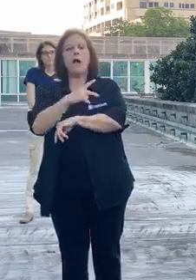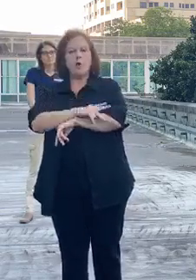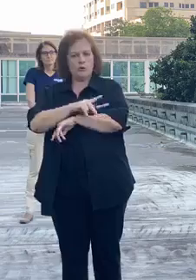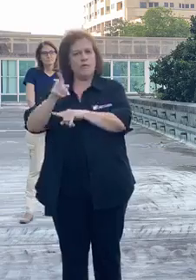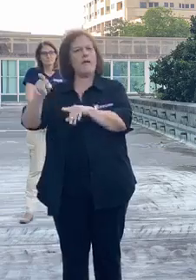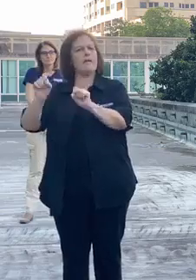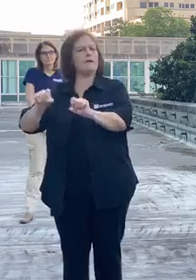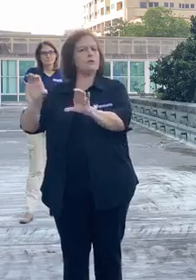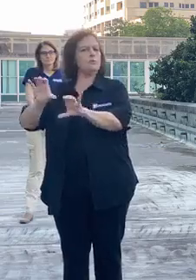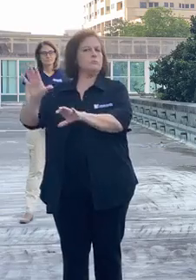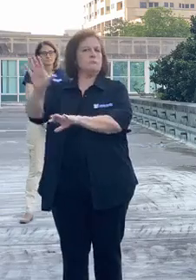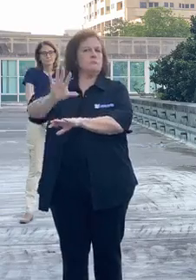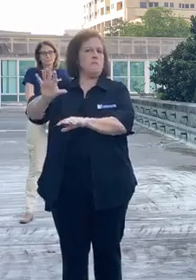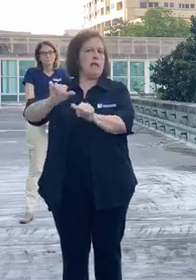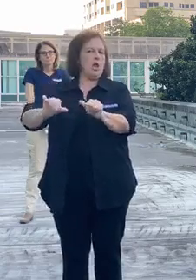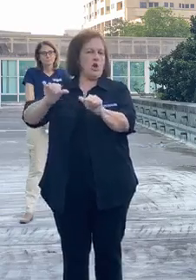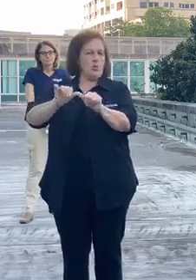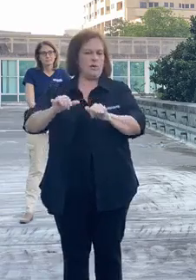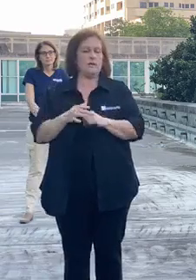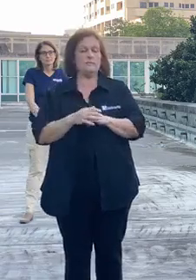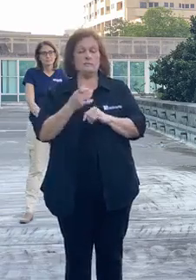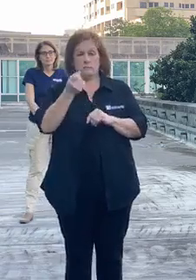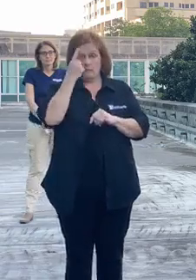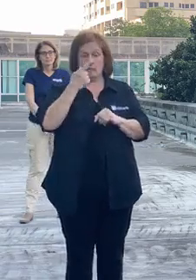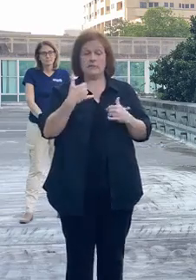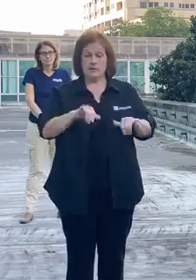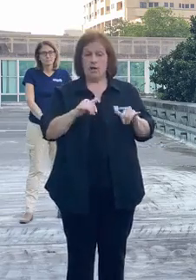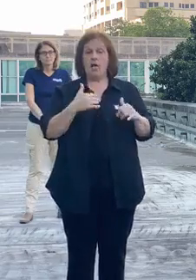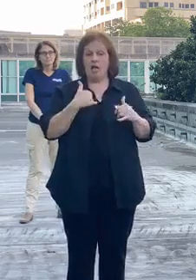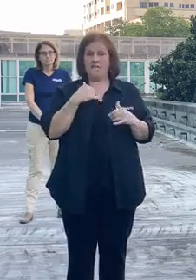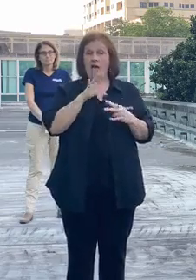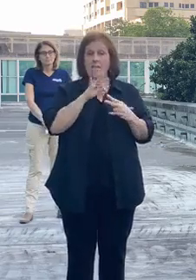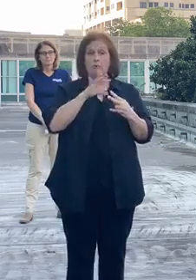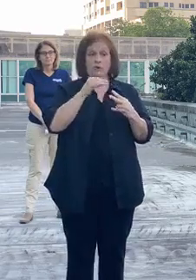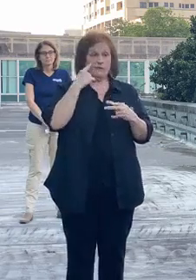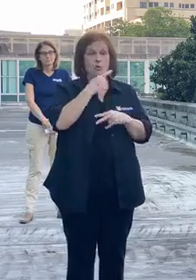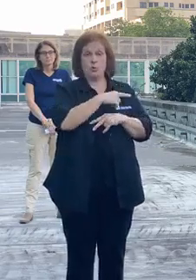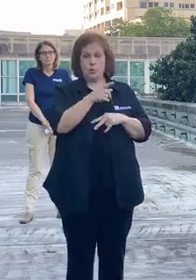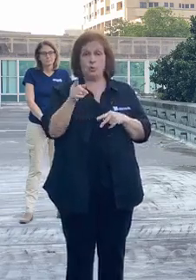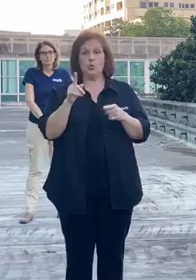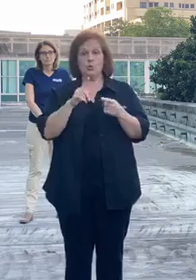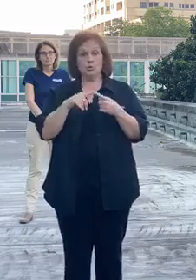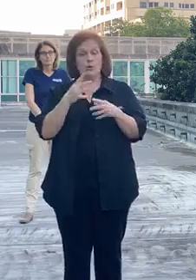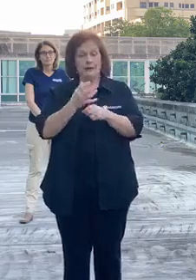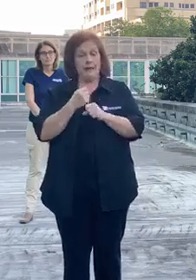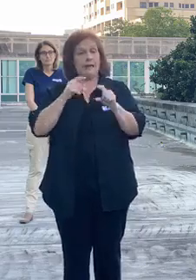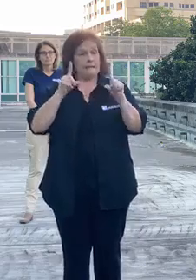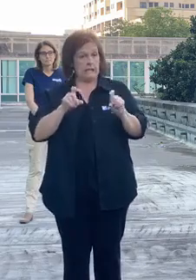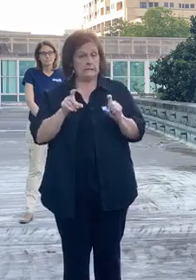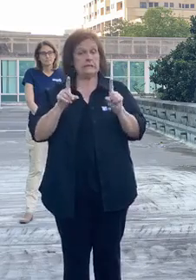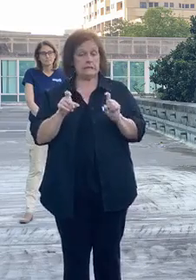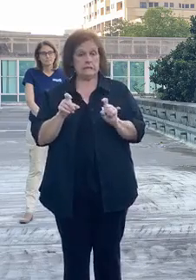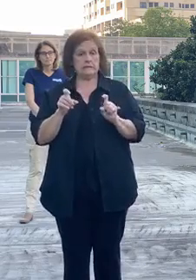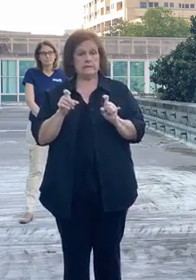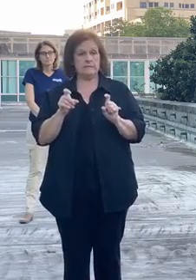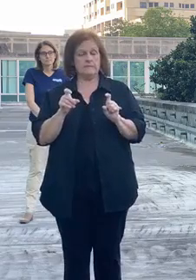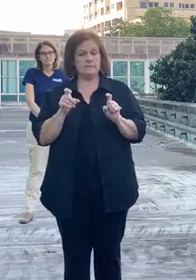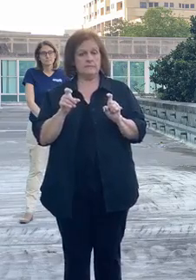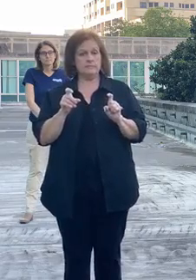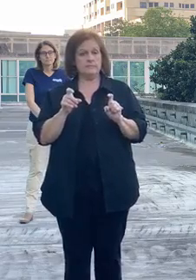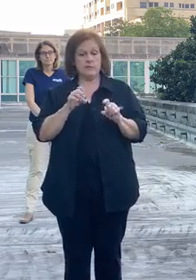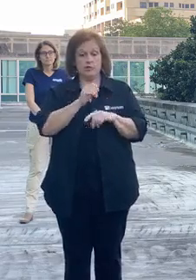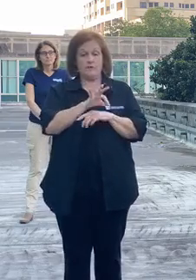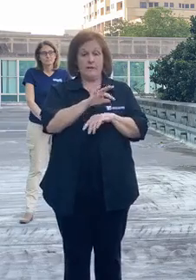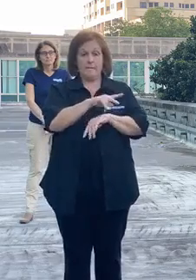testing. I want to be clear though, there's still plenty of options for Orleans residents to access free testing moving forward.